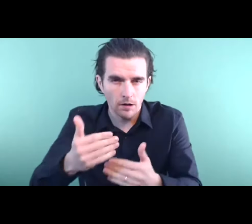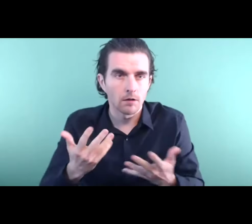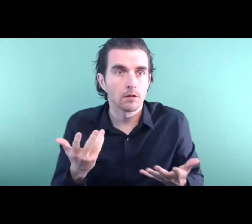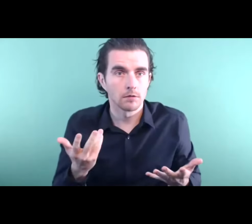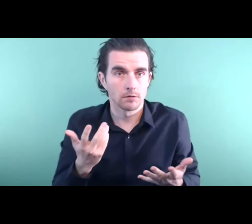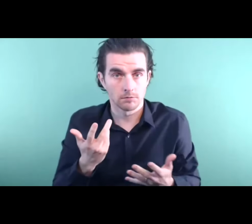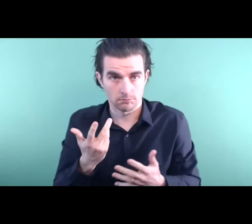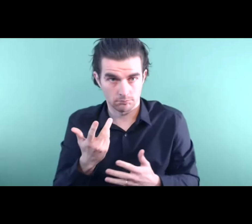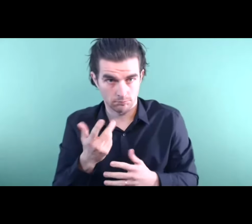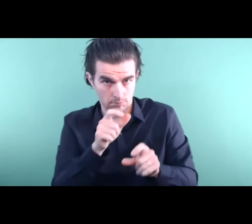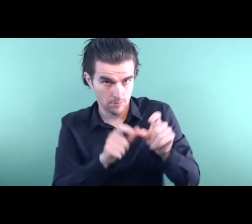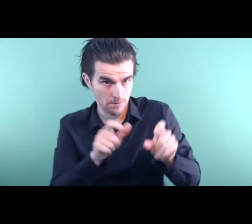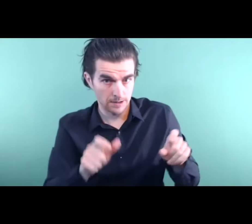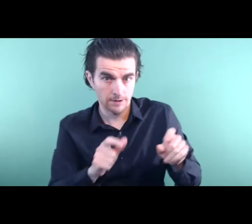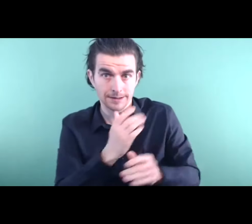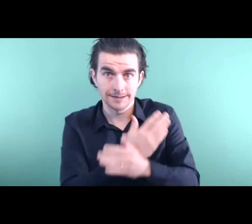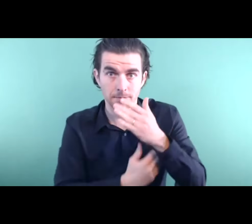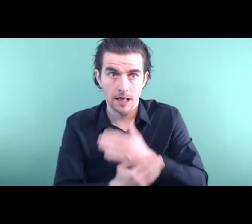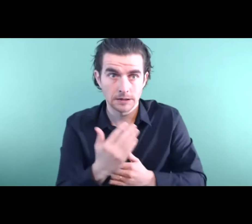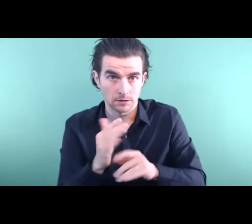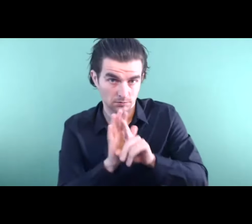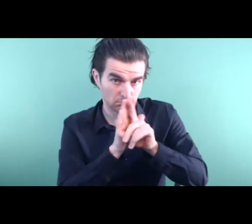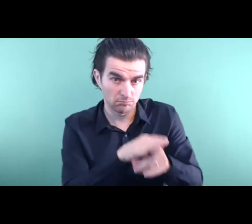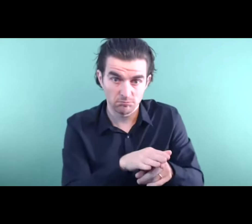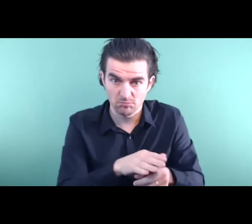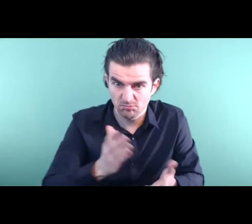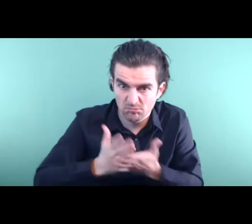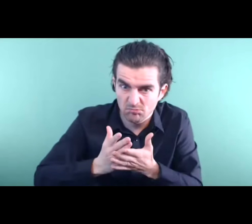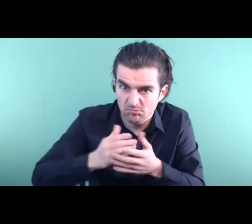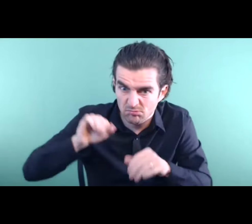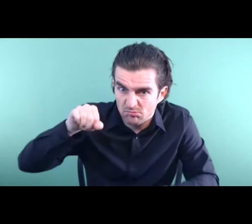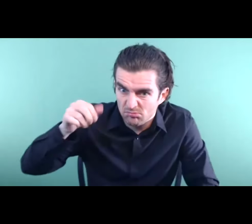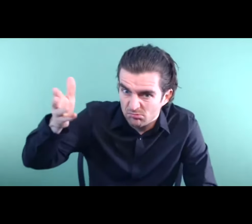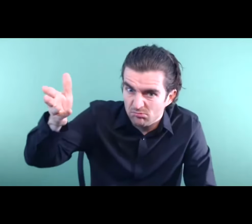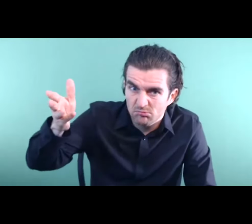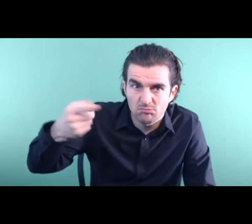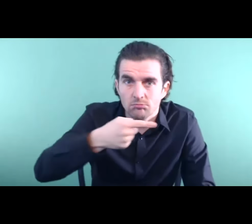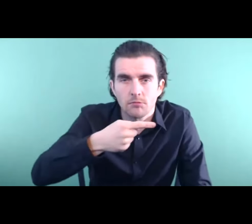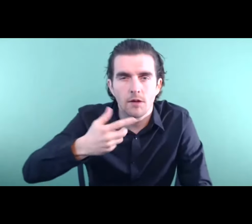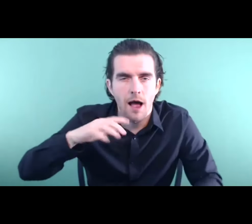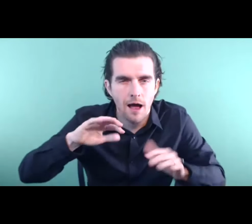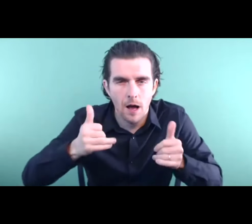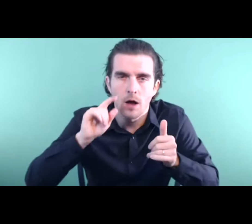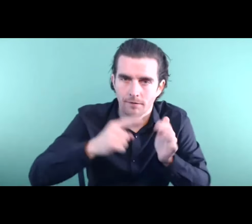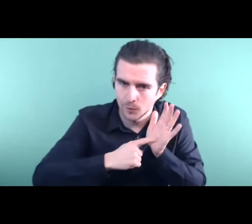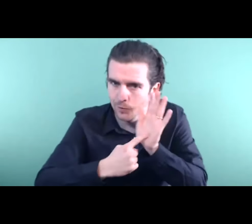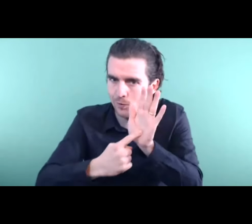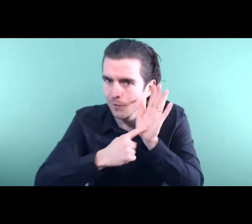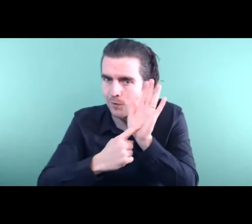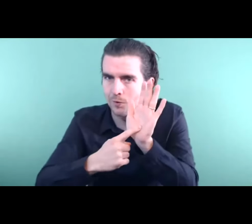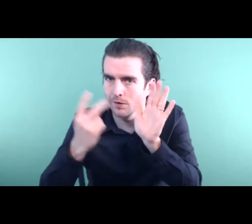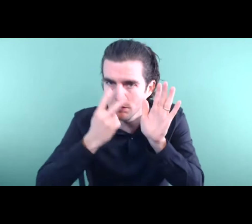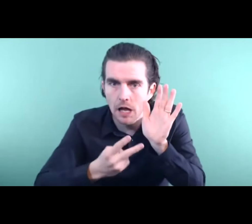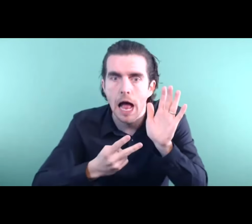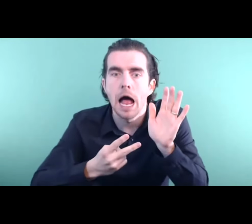we think we need to solve it. And Eleanor said something very important, and how do we do that in a way that also